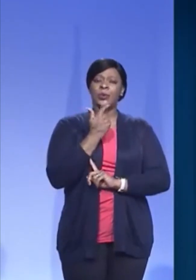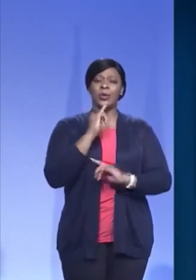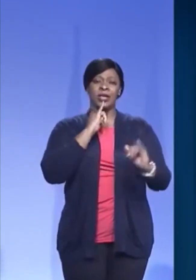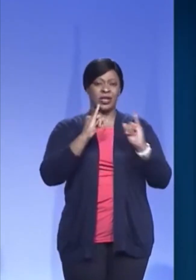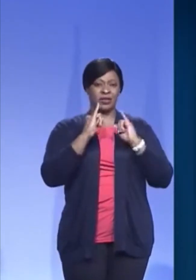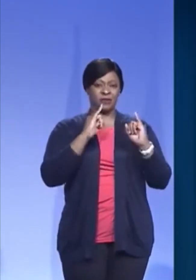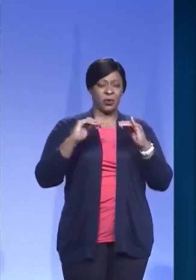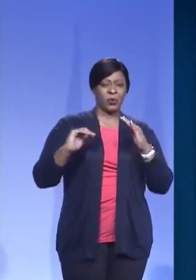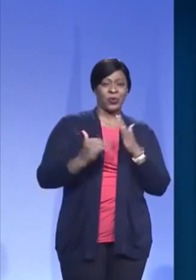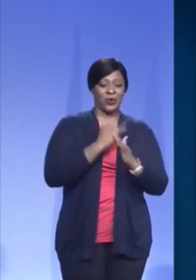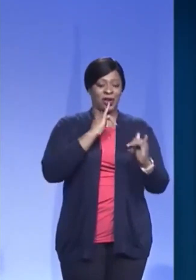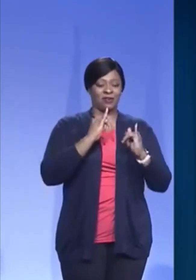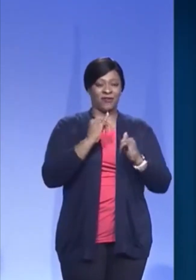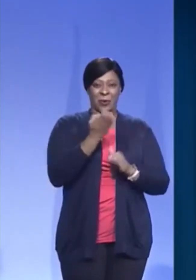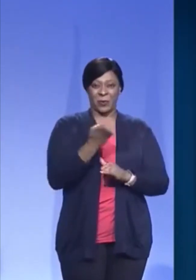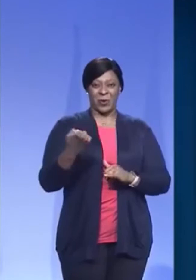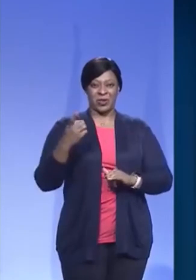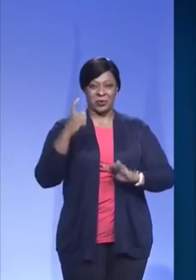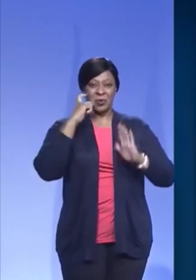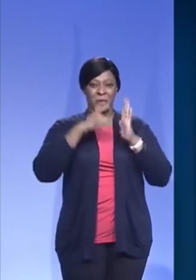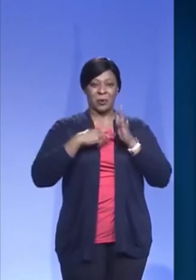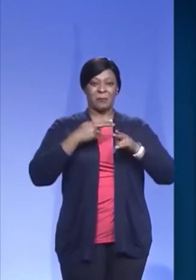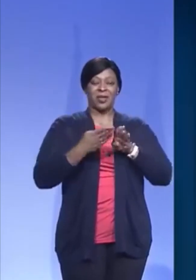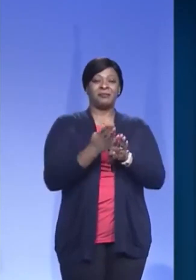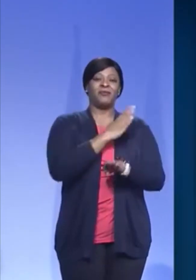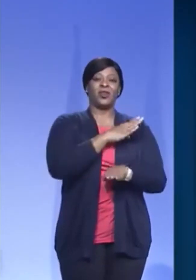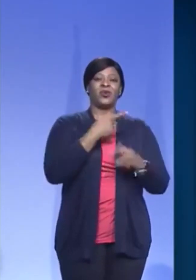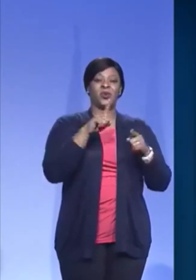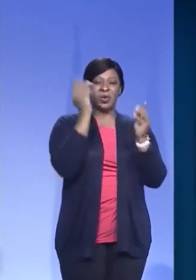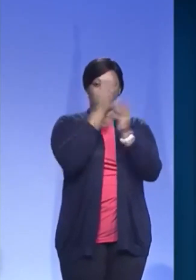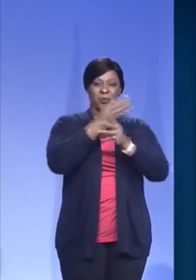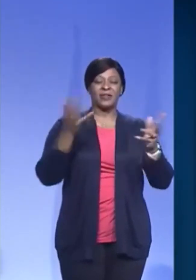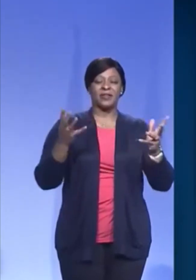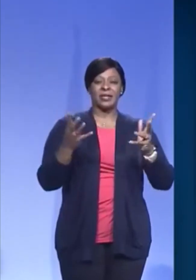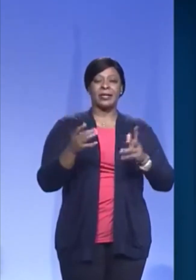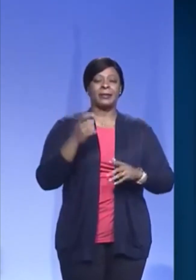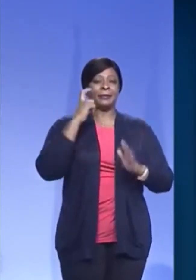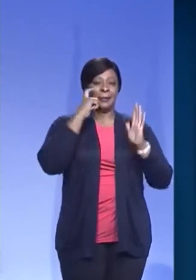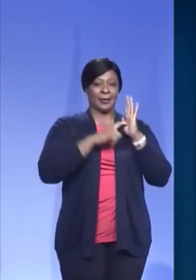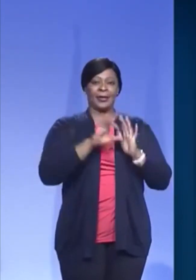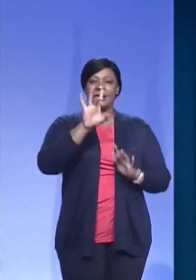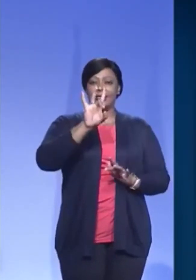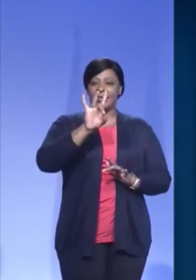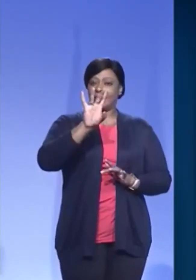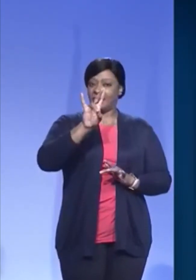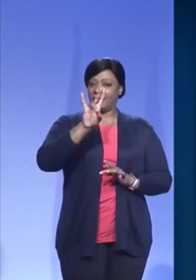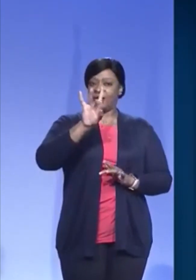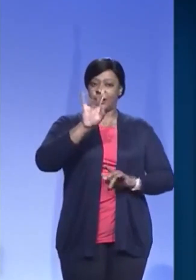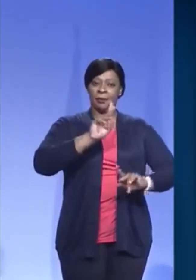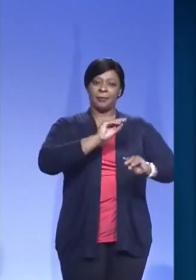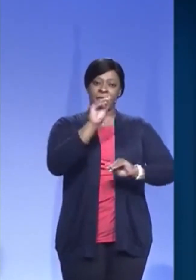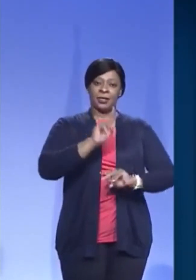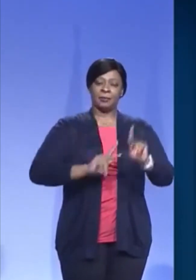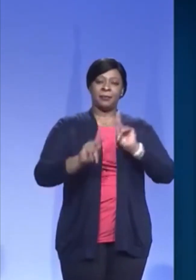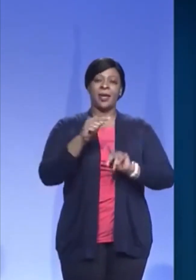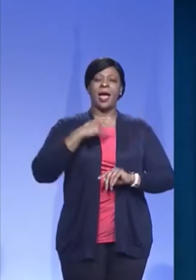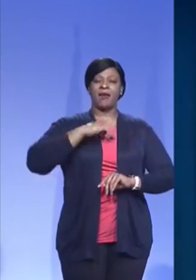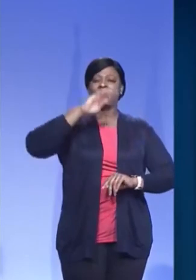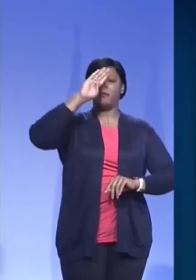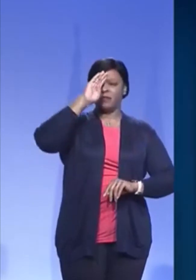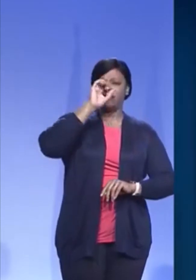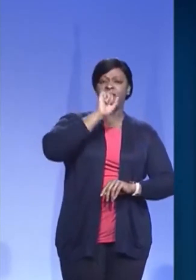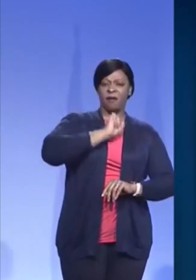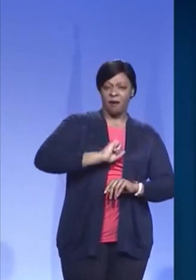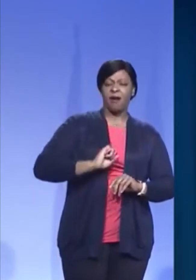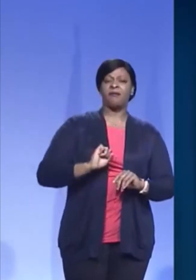new interview tool that you've heard us mention before in these briefings, we see that 78% of the people had symptoms,